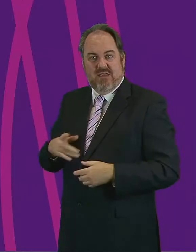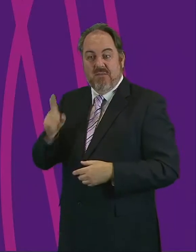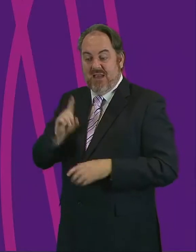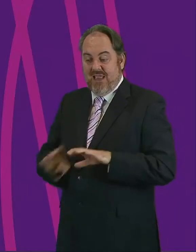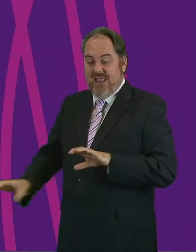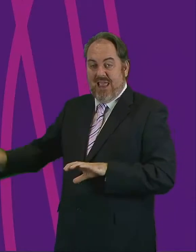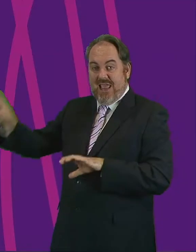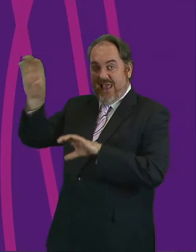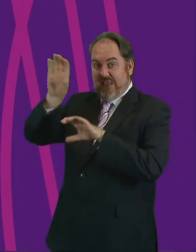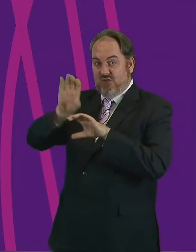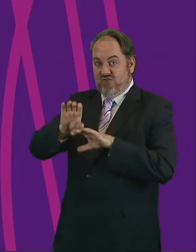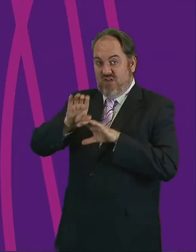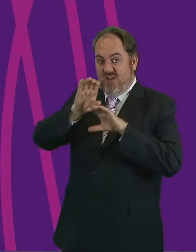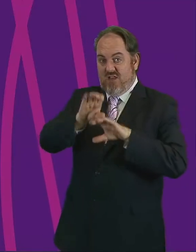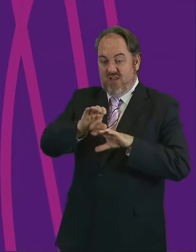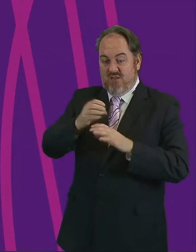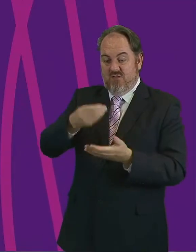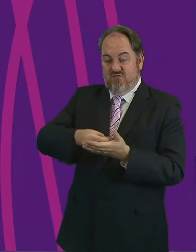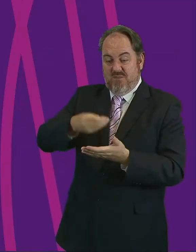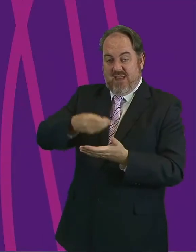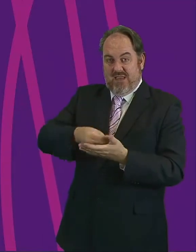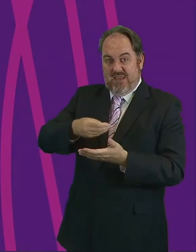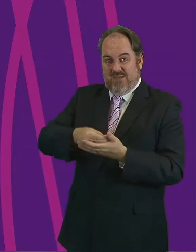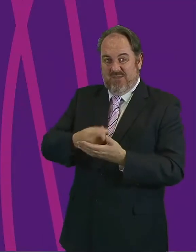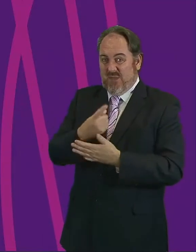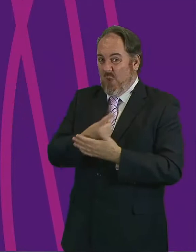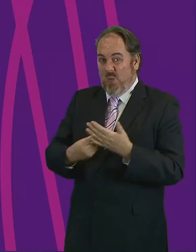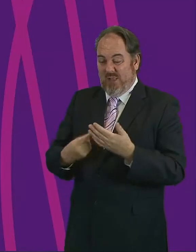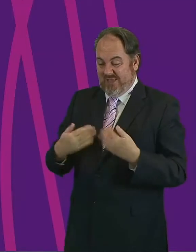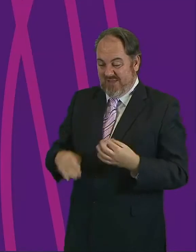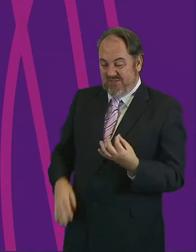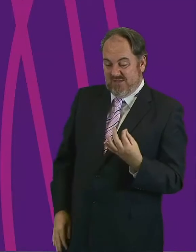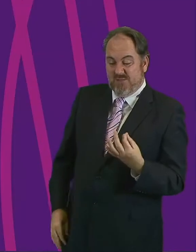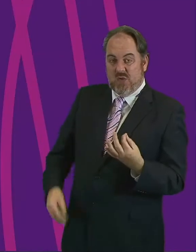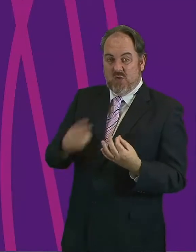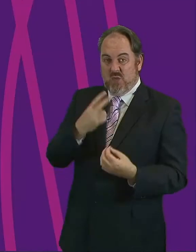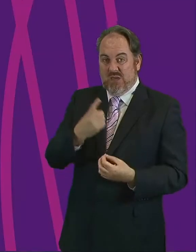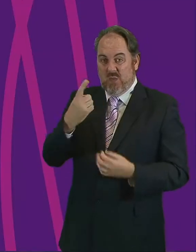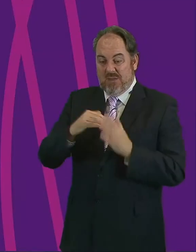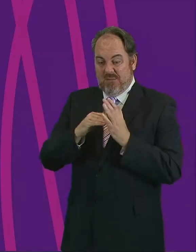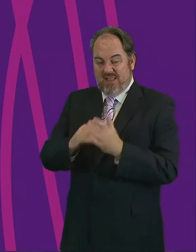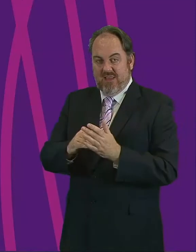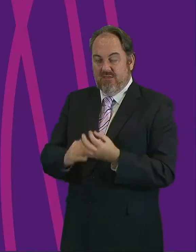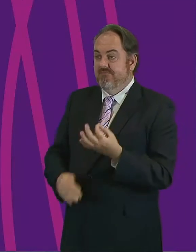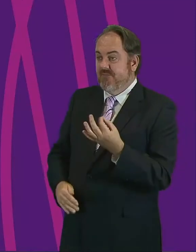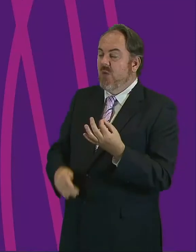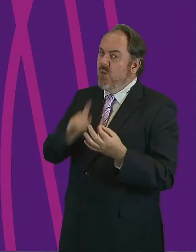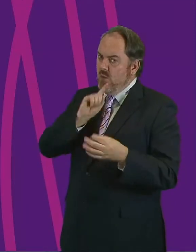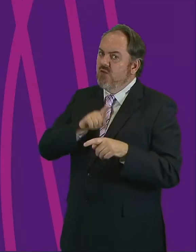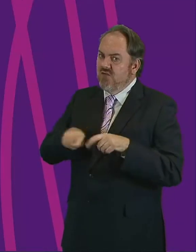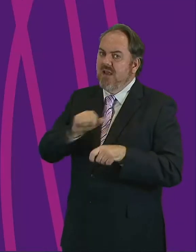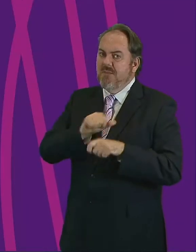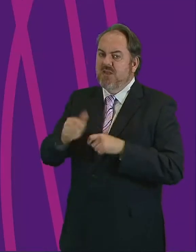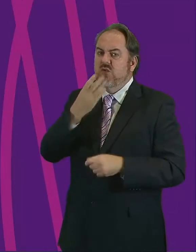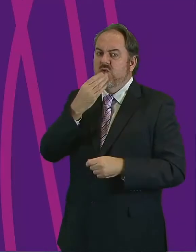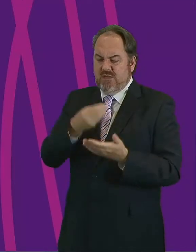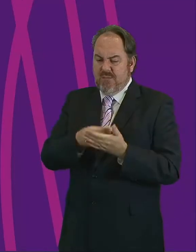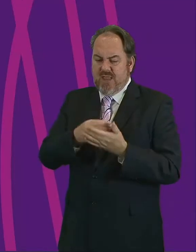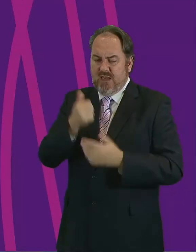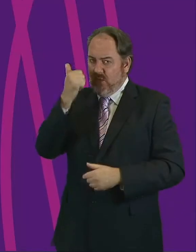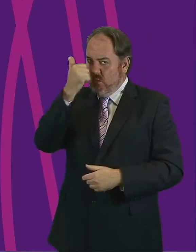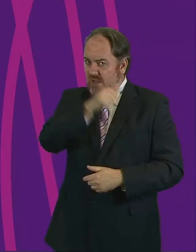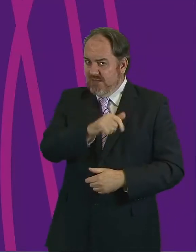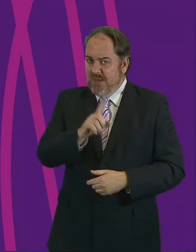from the economic stimulus package, there is only 21 million. We will use every penny of that to continue to invest in the